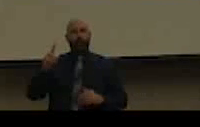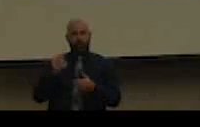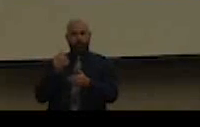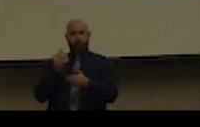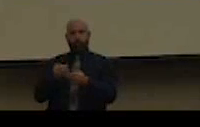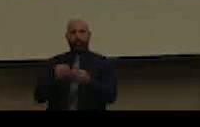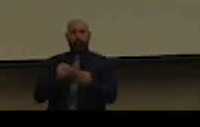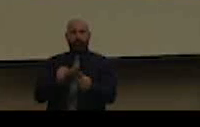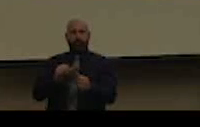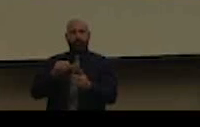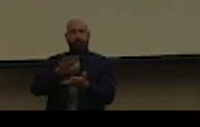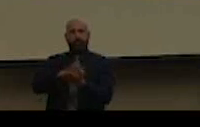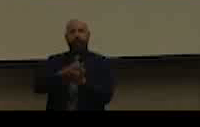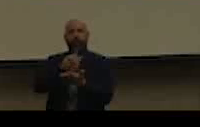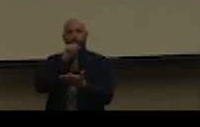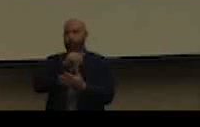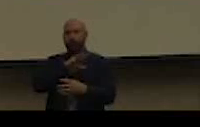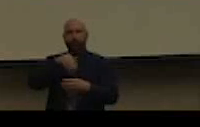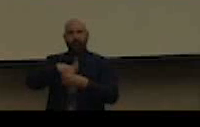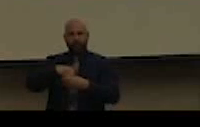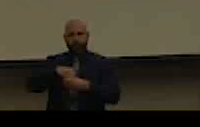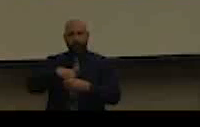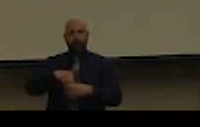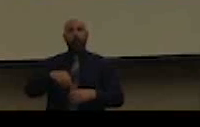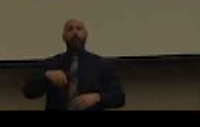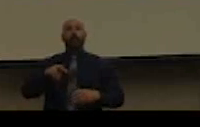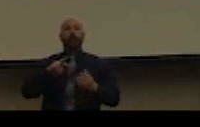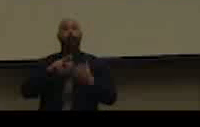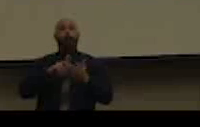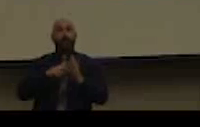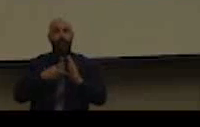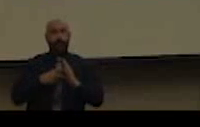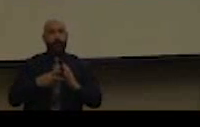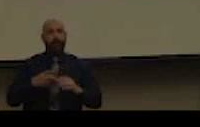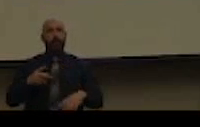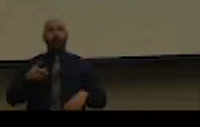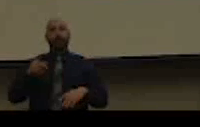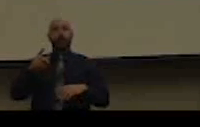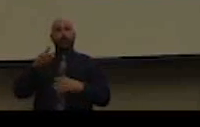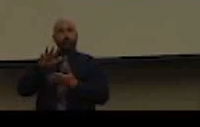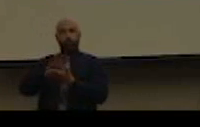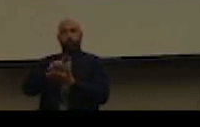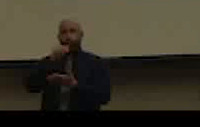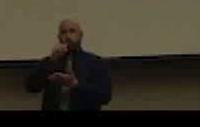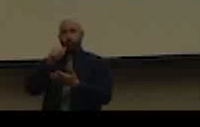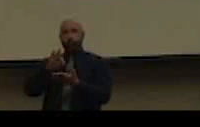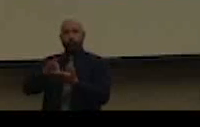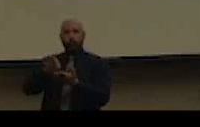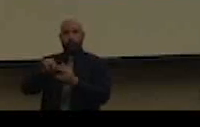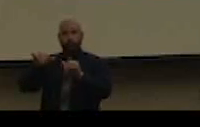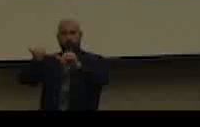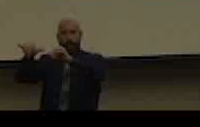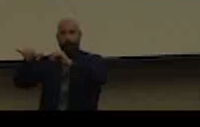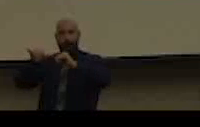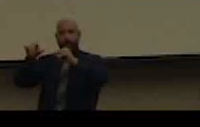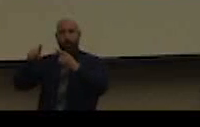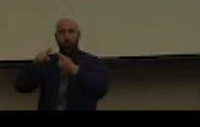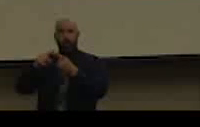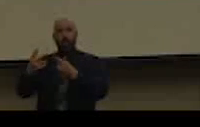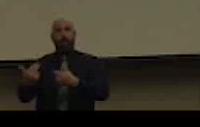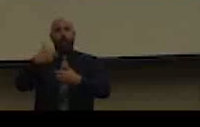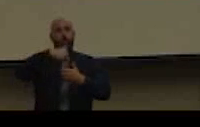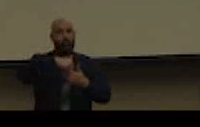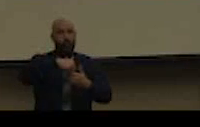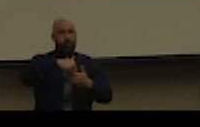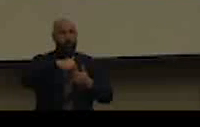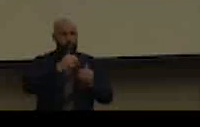participate. Meaning, of sites that were roughly scoring the same, when they went into this process and really committed to betterment and worked with